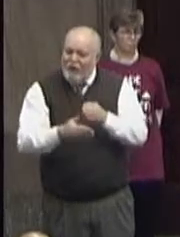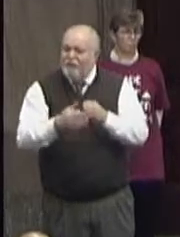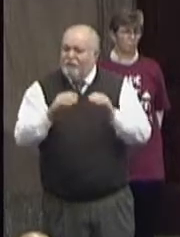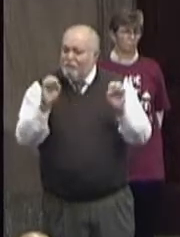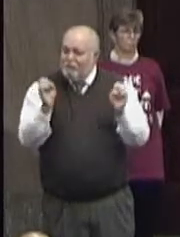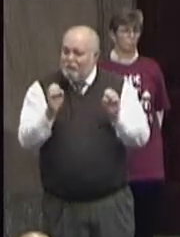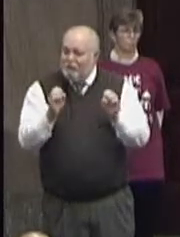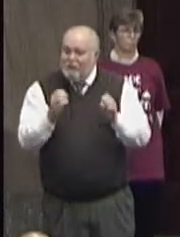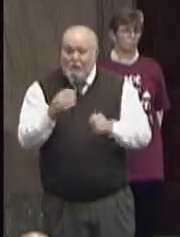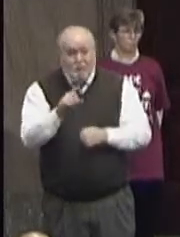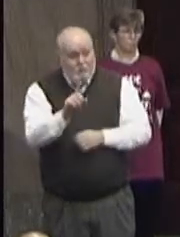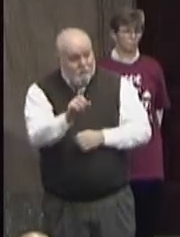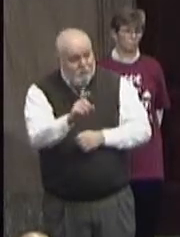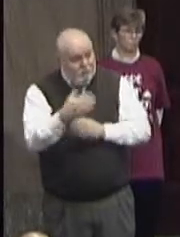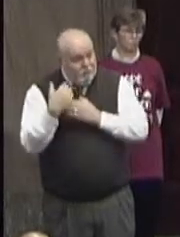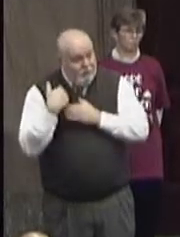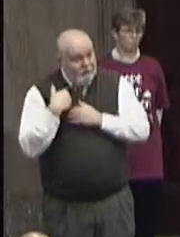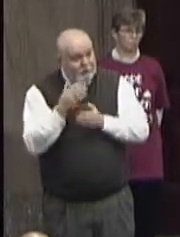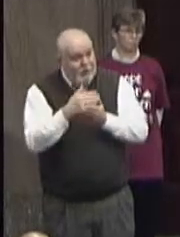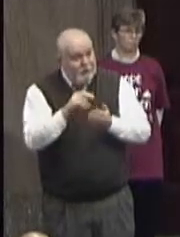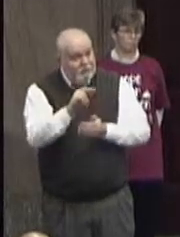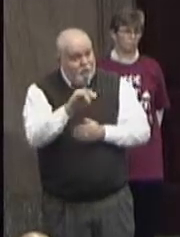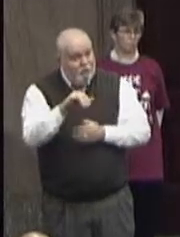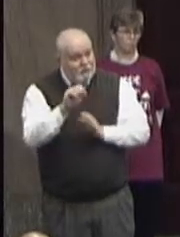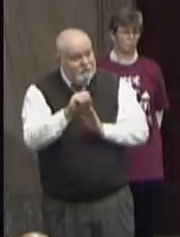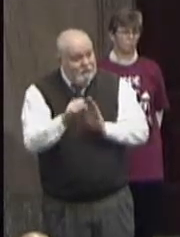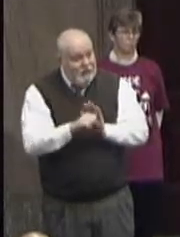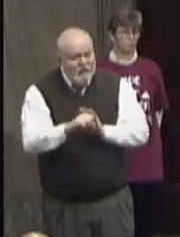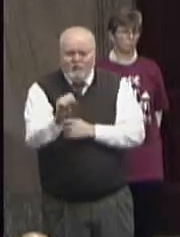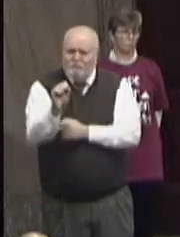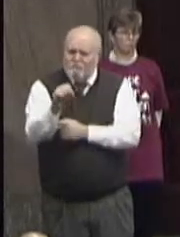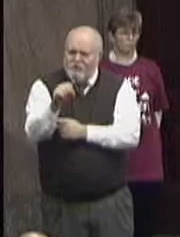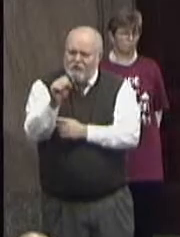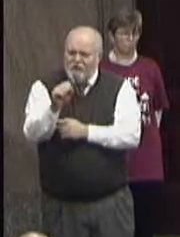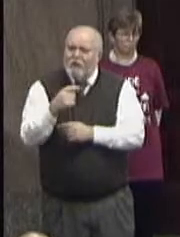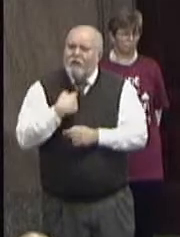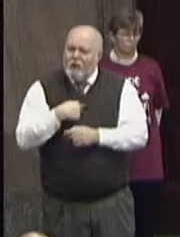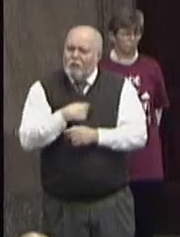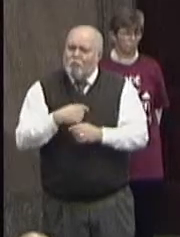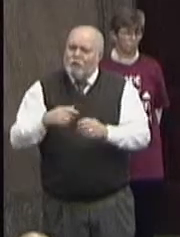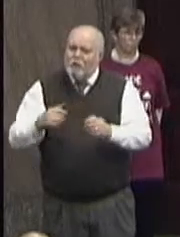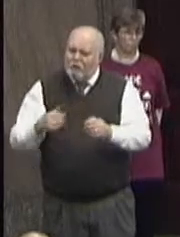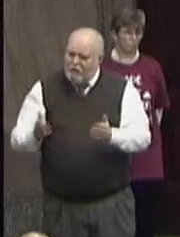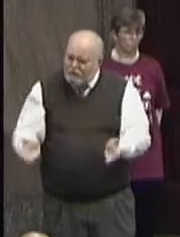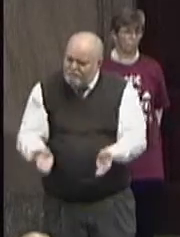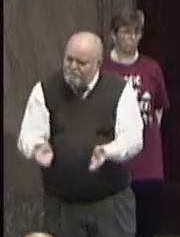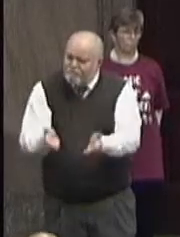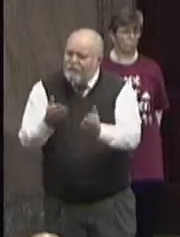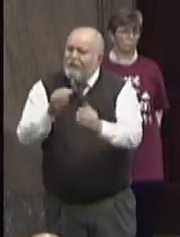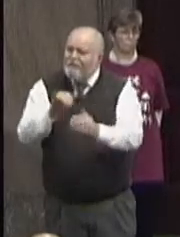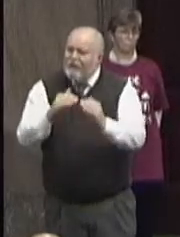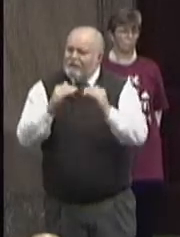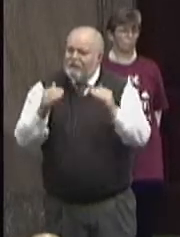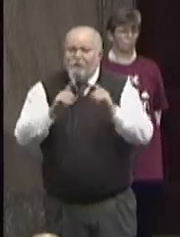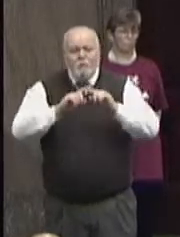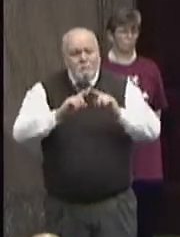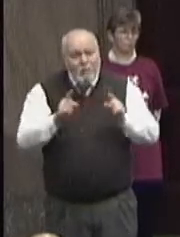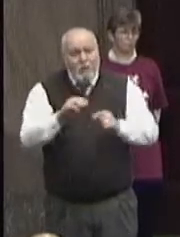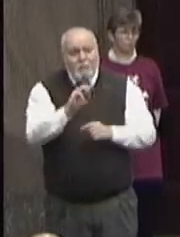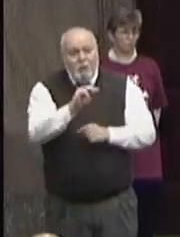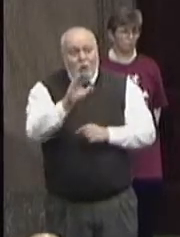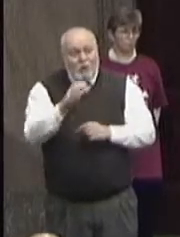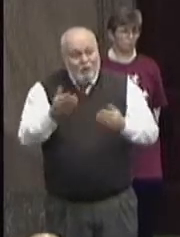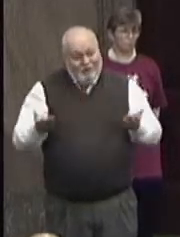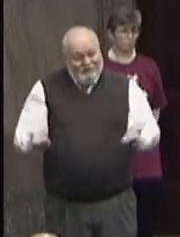there responsibility on the part of New York State? Yes, and we are also advocating at that level, as are you. But the county needs to allocate $4